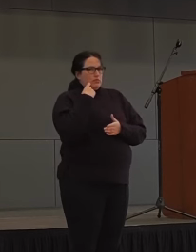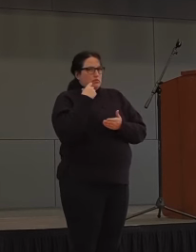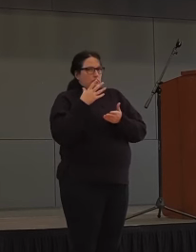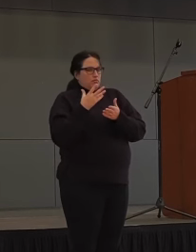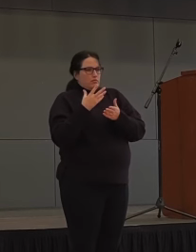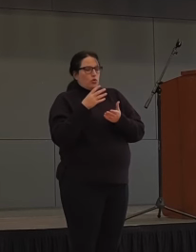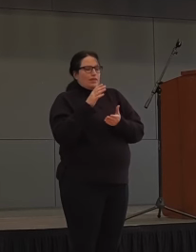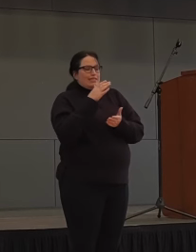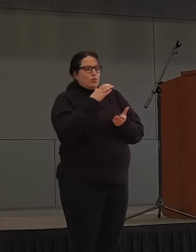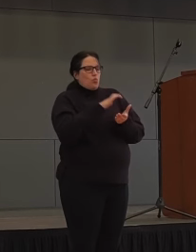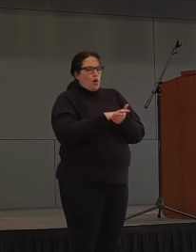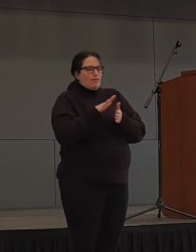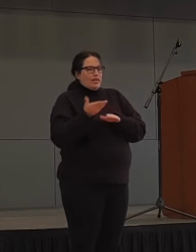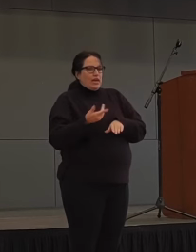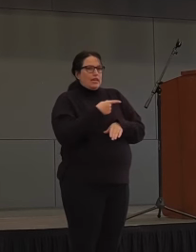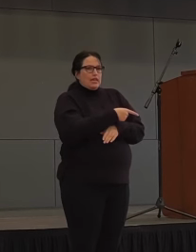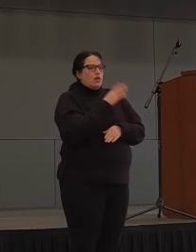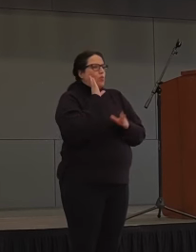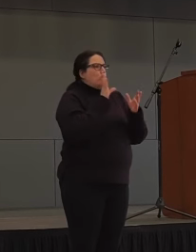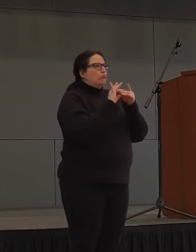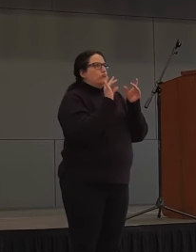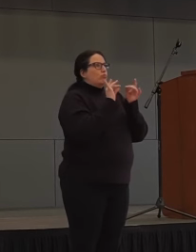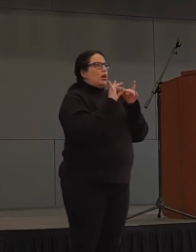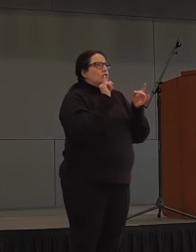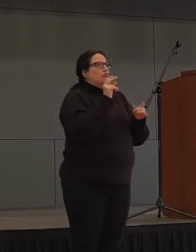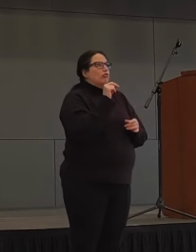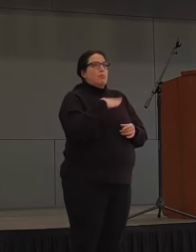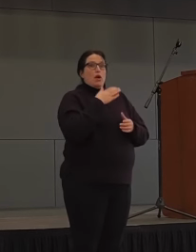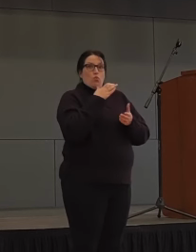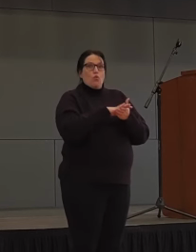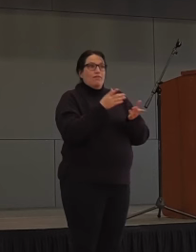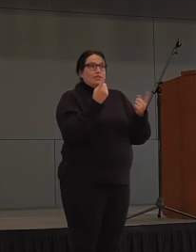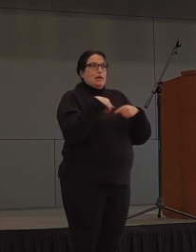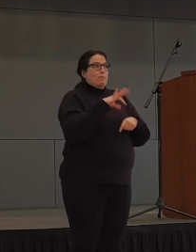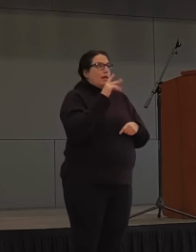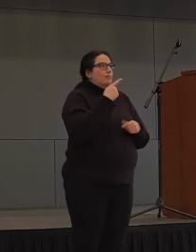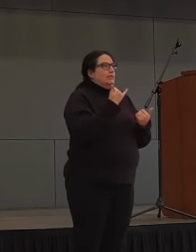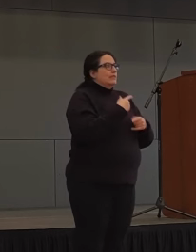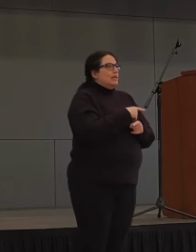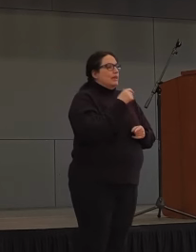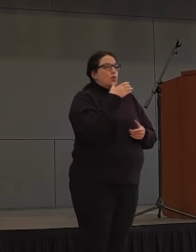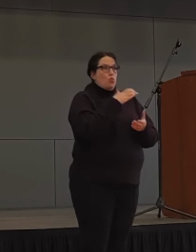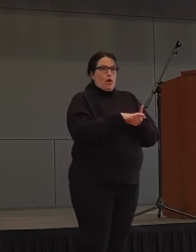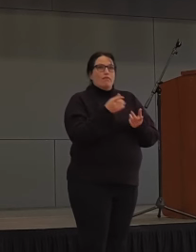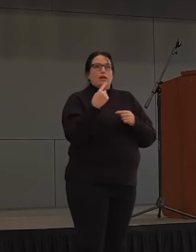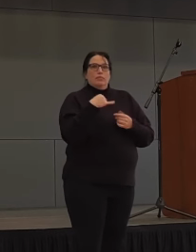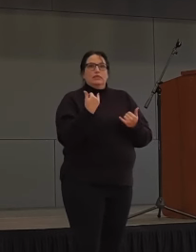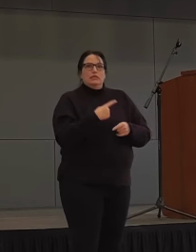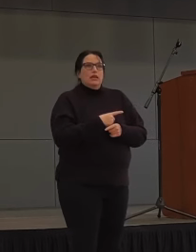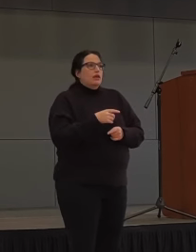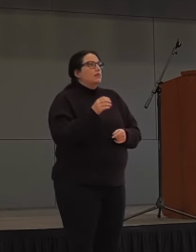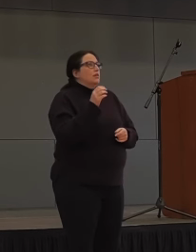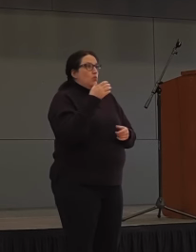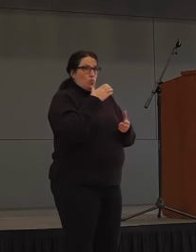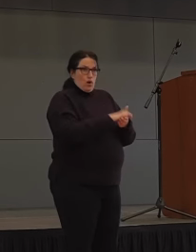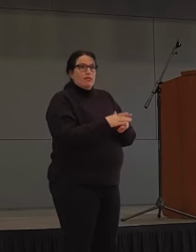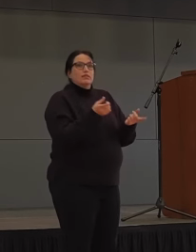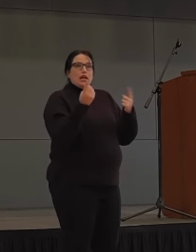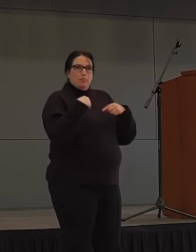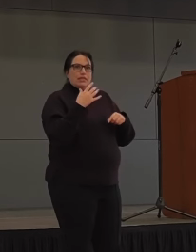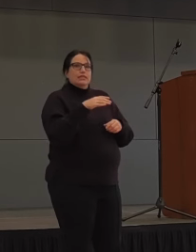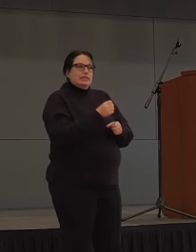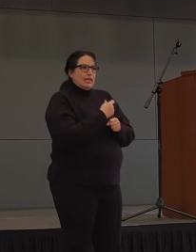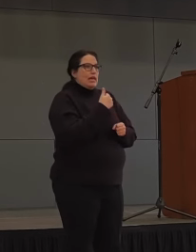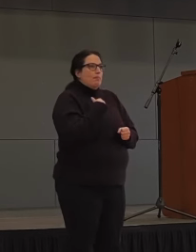regularly, my wife is coming to get me today. Jan's coming to get me today. And we would say, okay, that's a direct statement, right? My wife